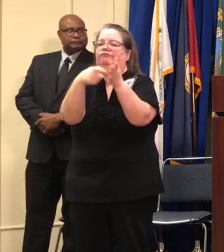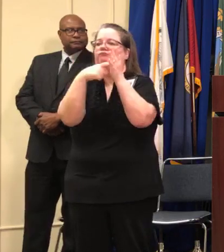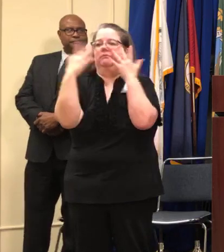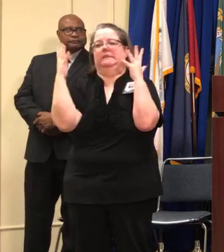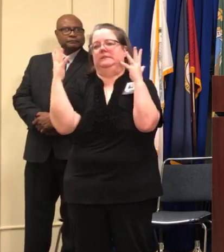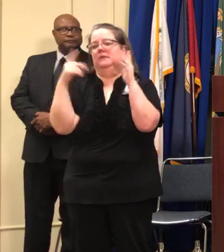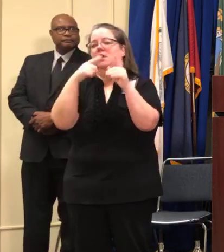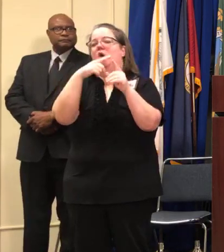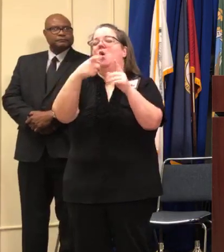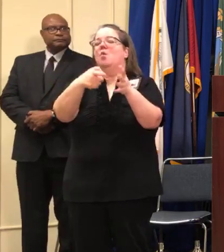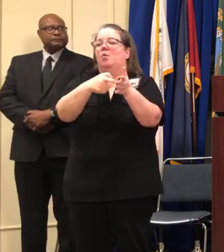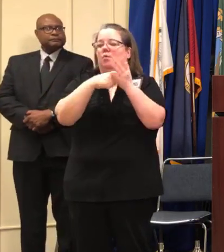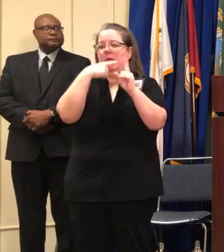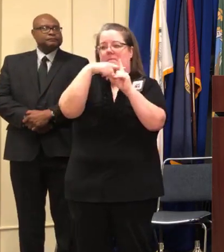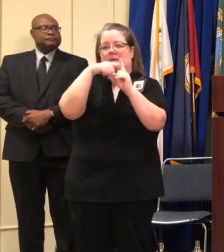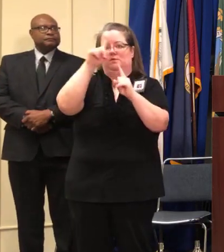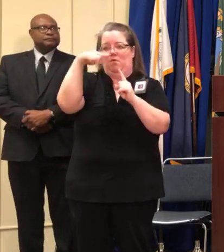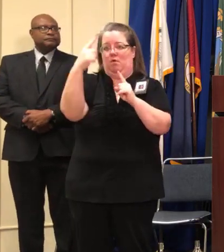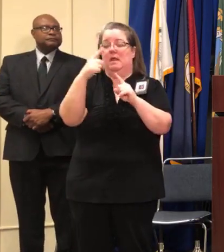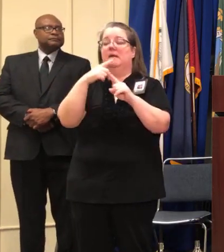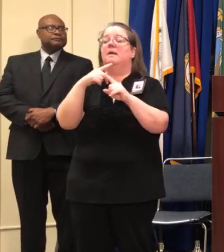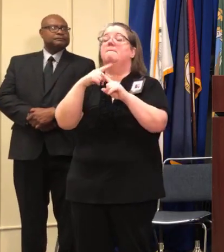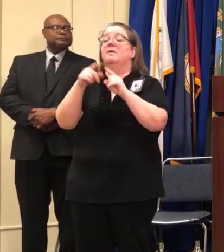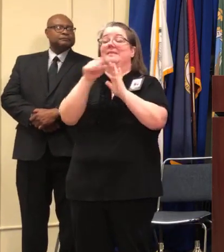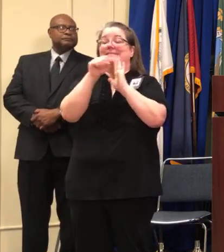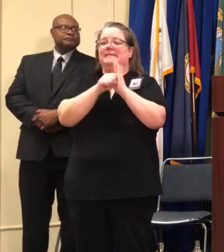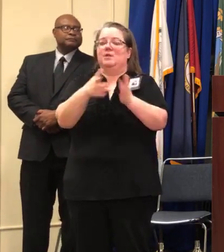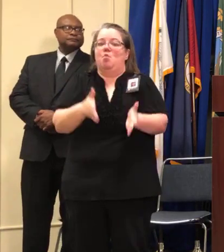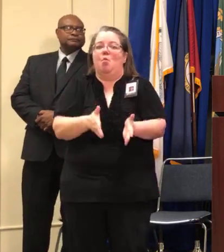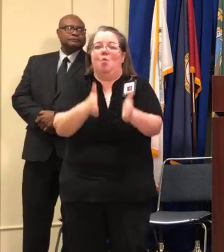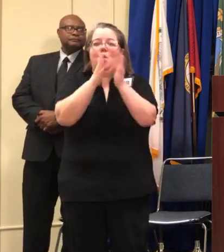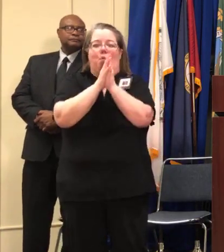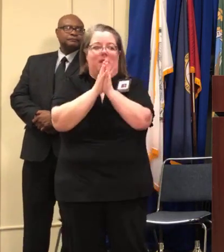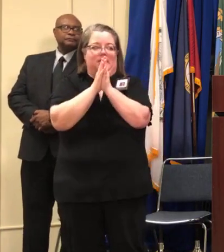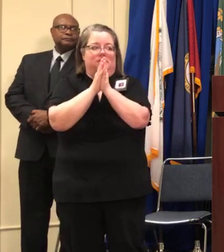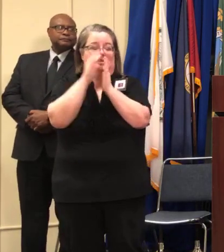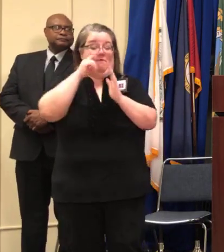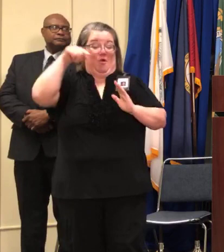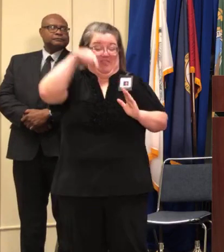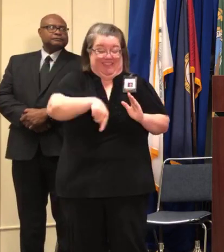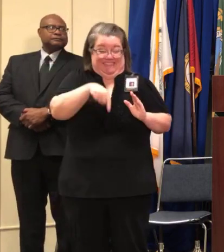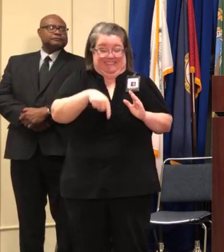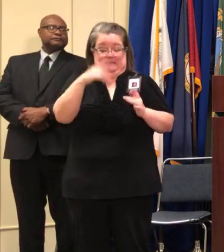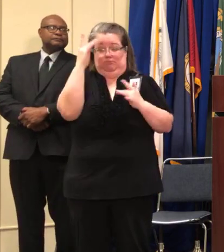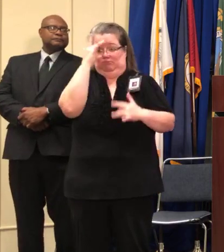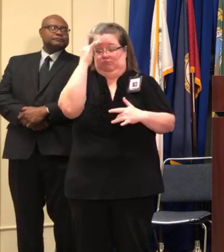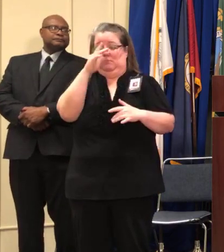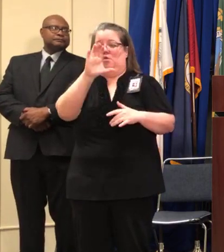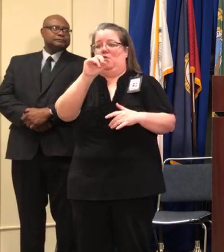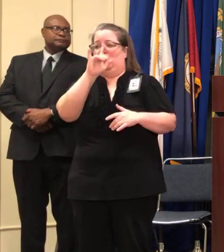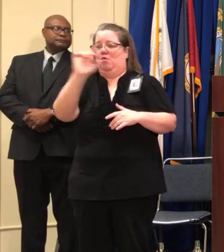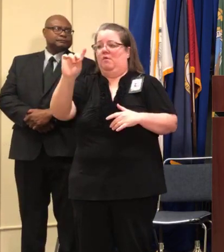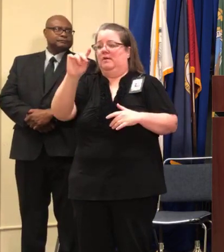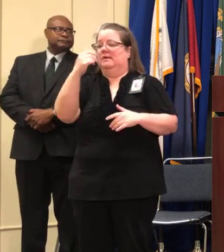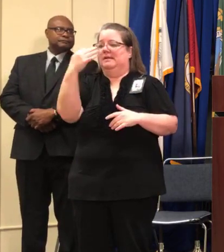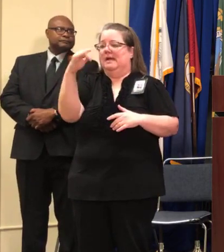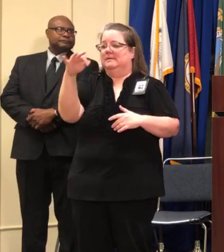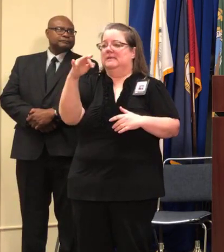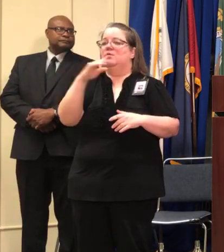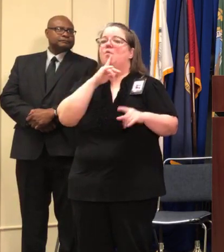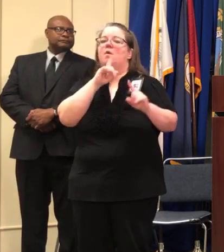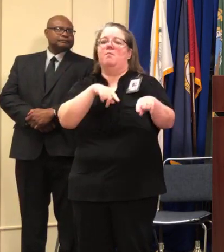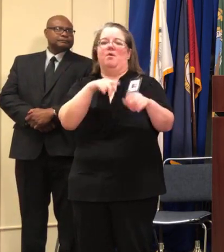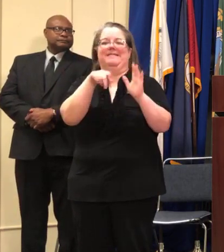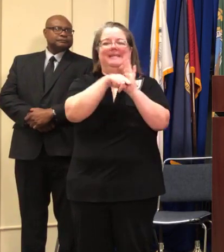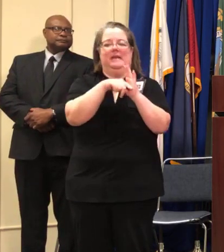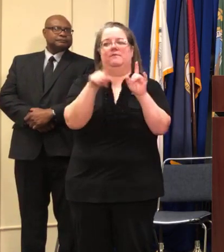to share positives ordinarily. The state has requested for this disease that they also report their negative tests,